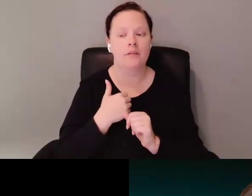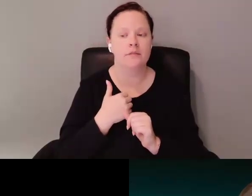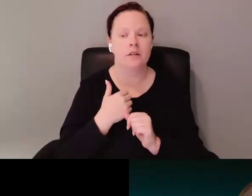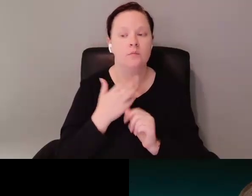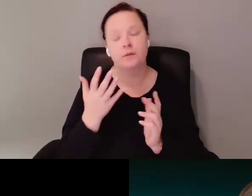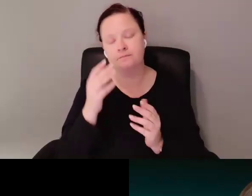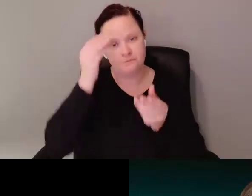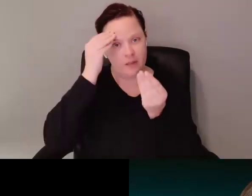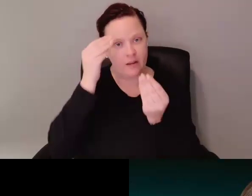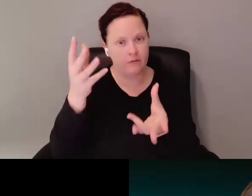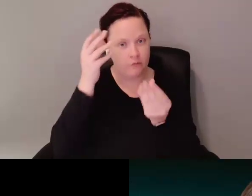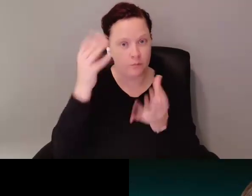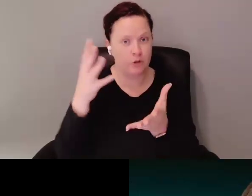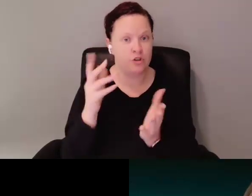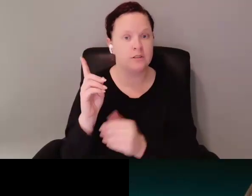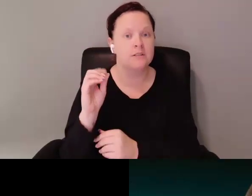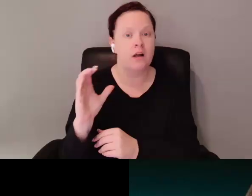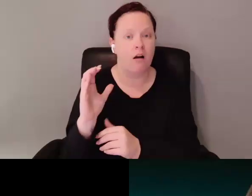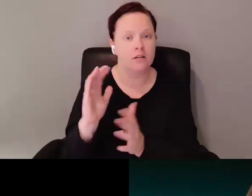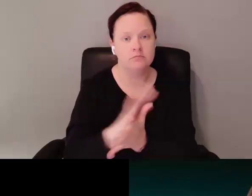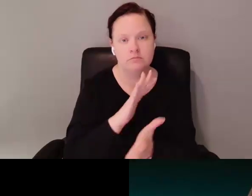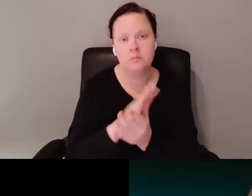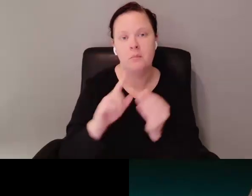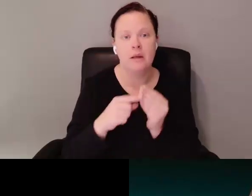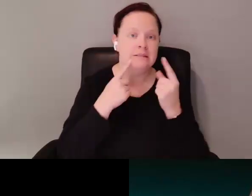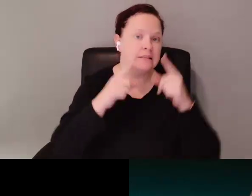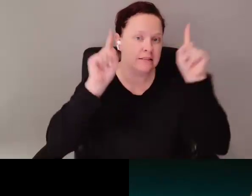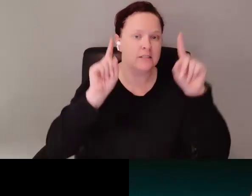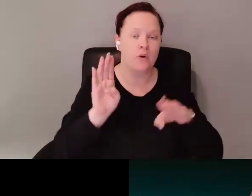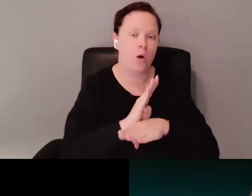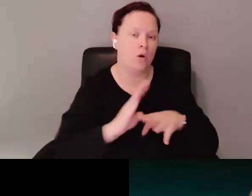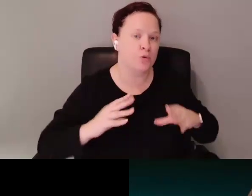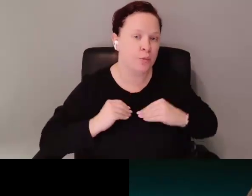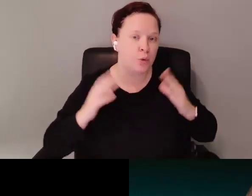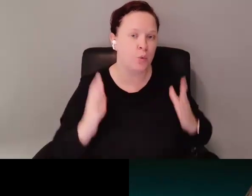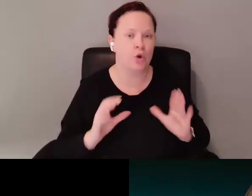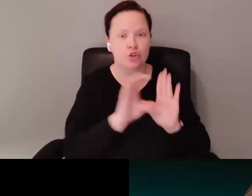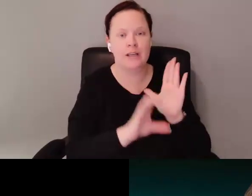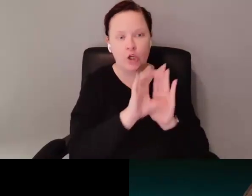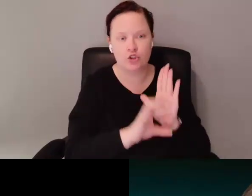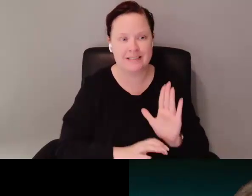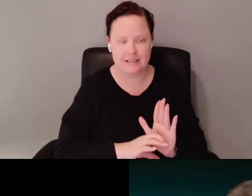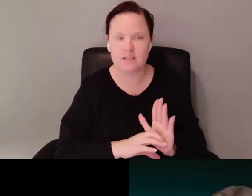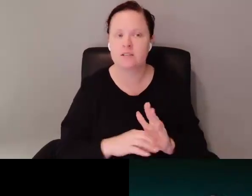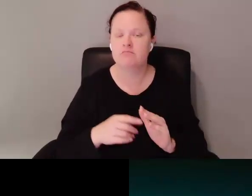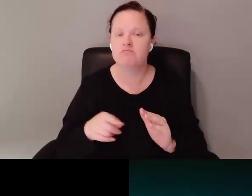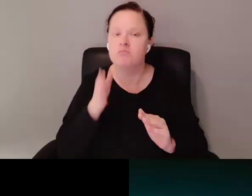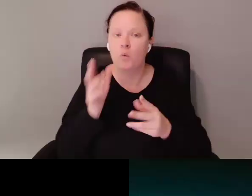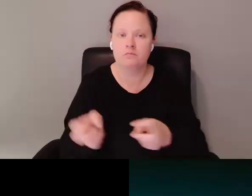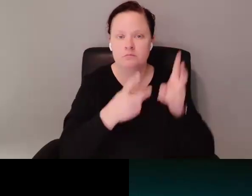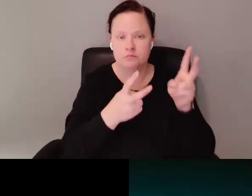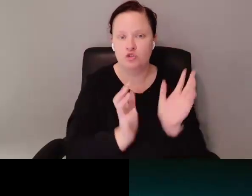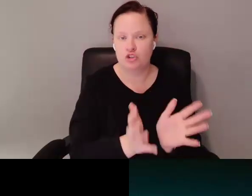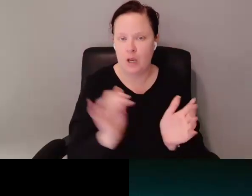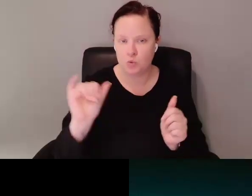an informational document about successful entrepreneur characteristics. I think they can put that in the chat. So it's